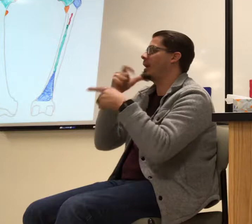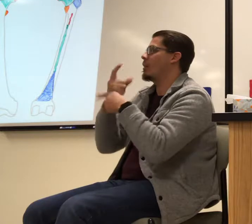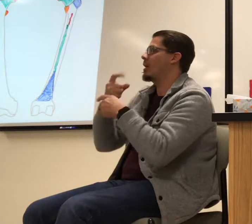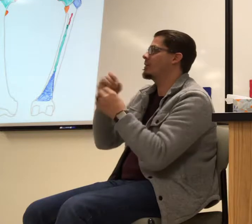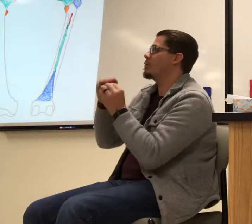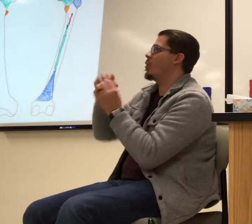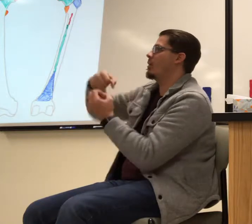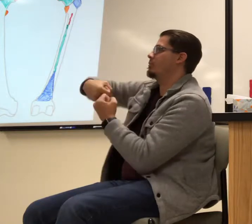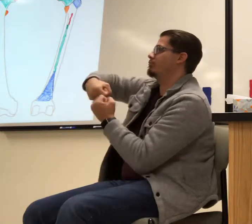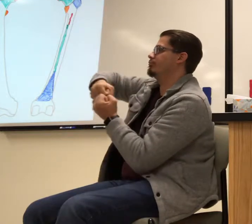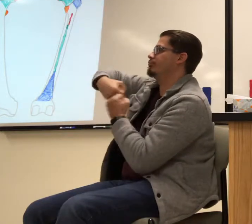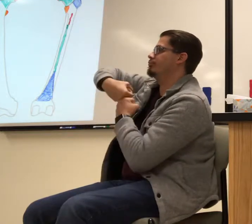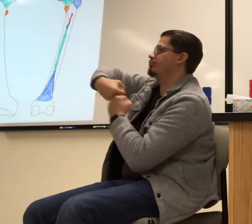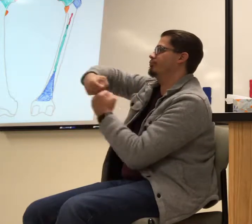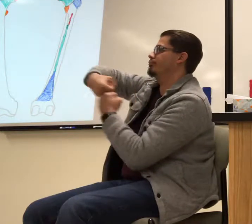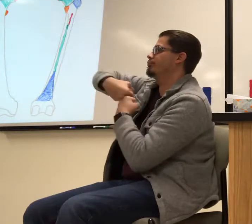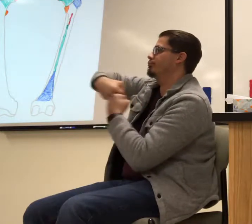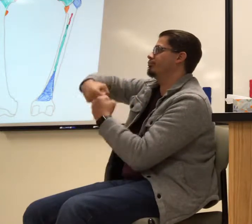articulations.